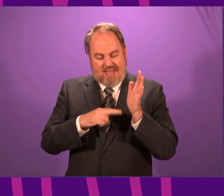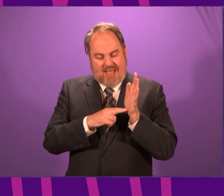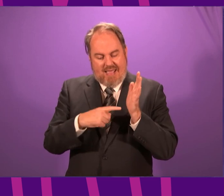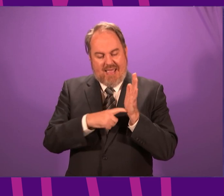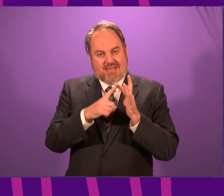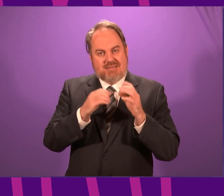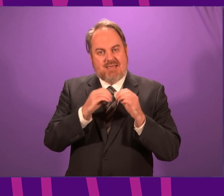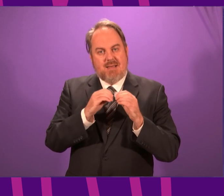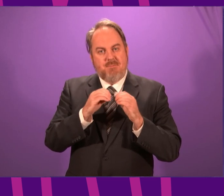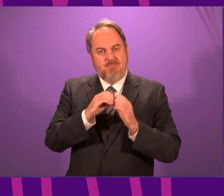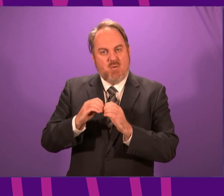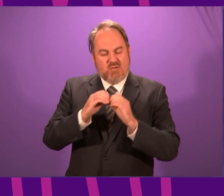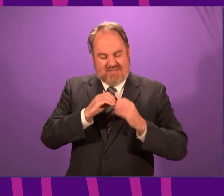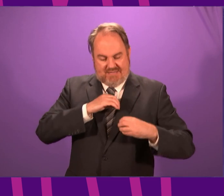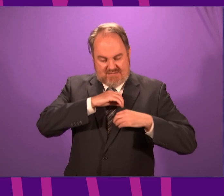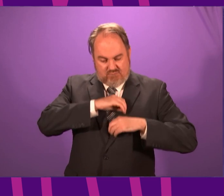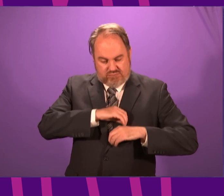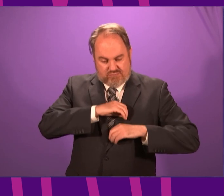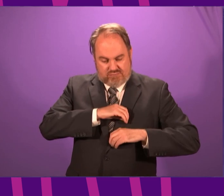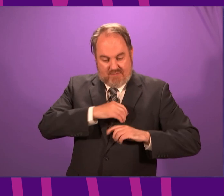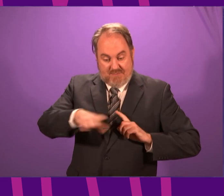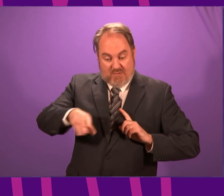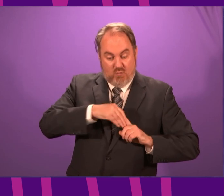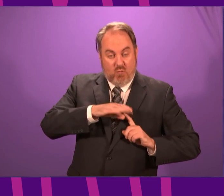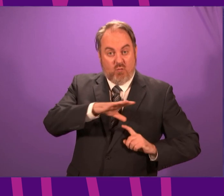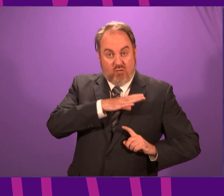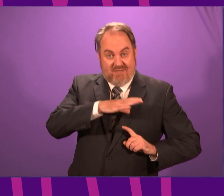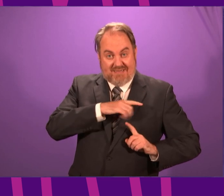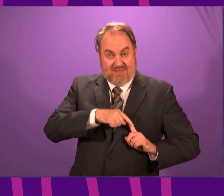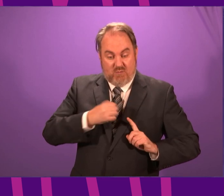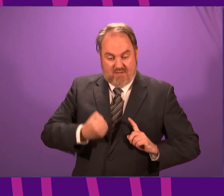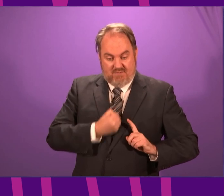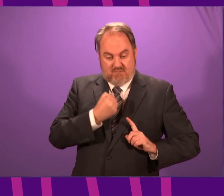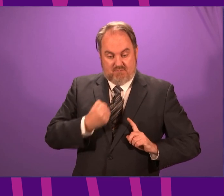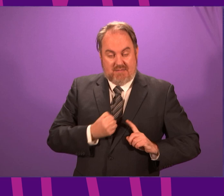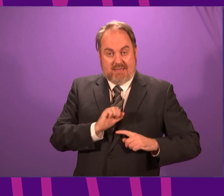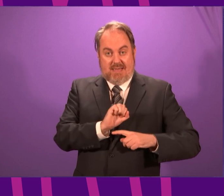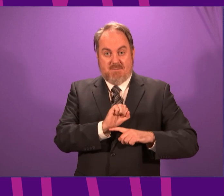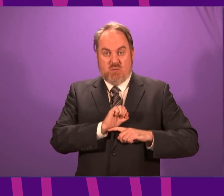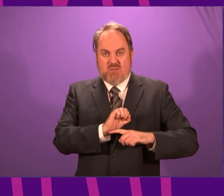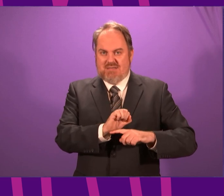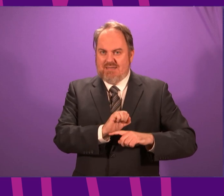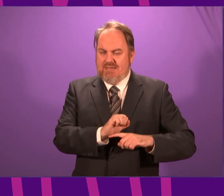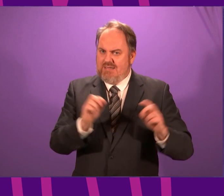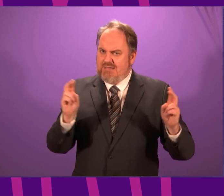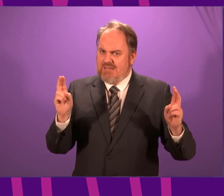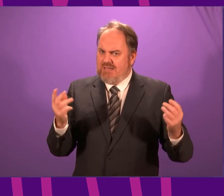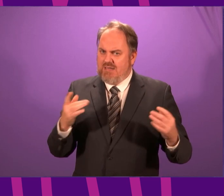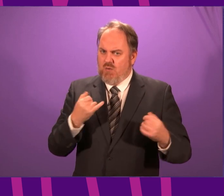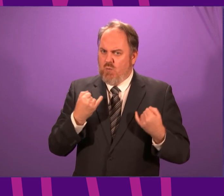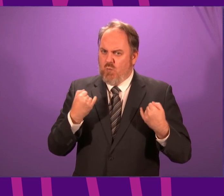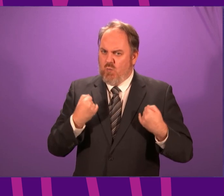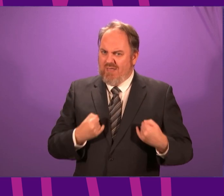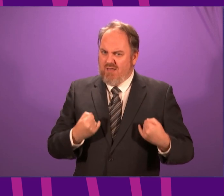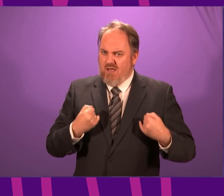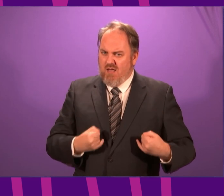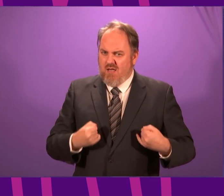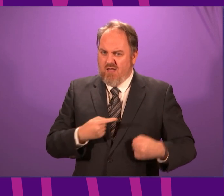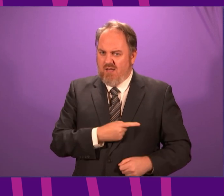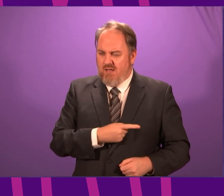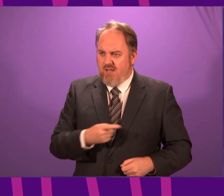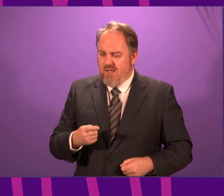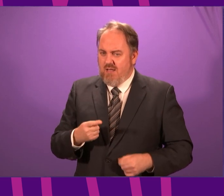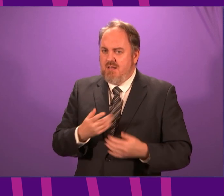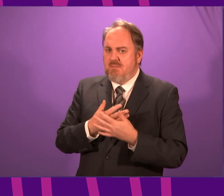as long as we previously thought, particularly amongst the older population, and that in some medical journals, caution has been